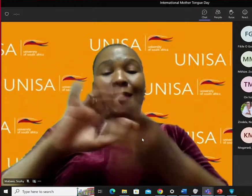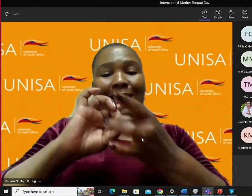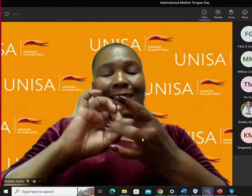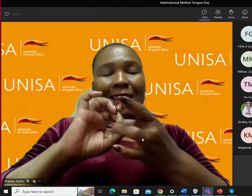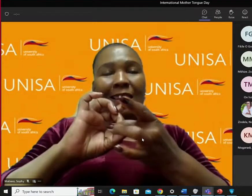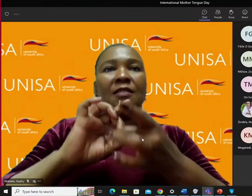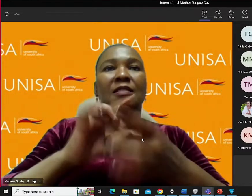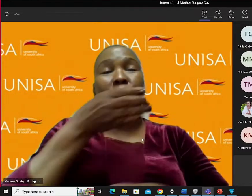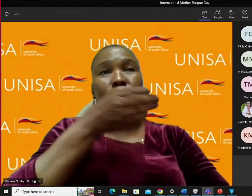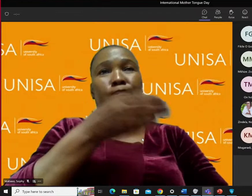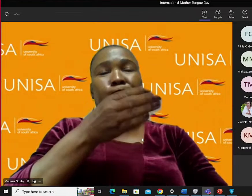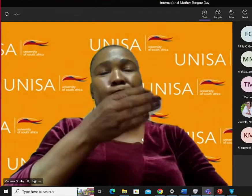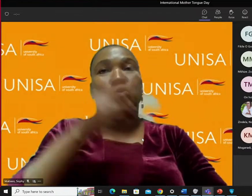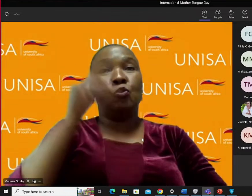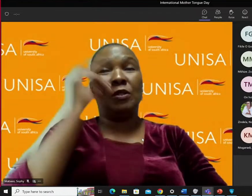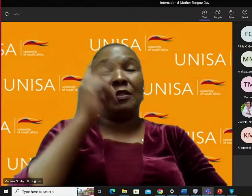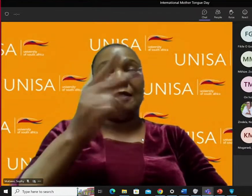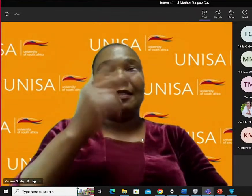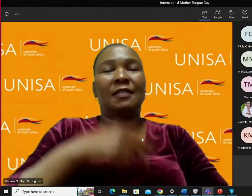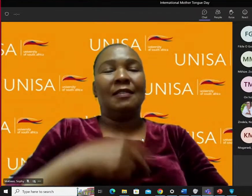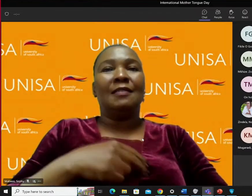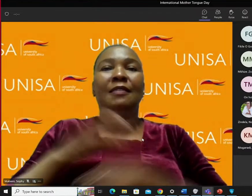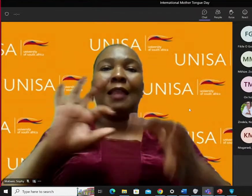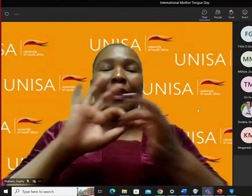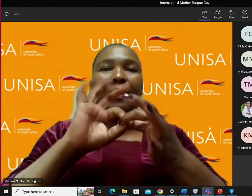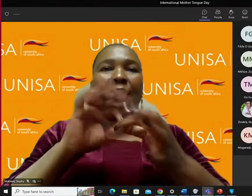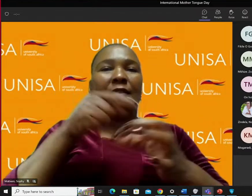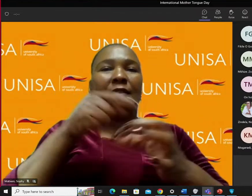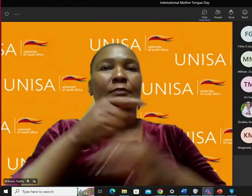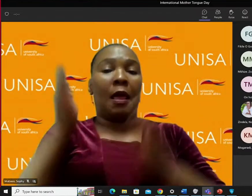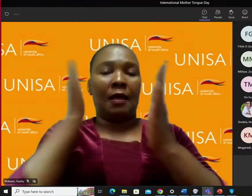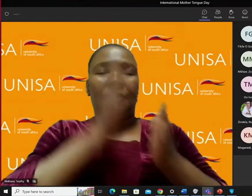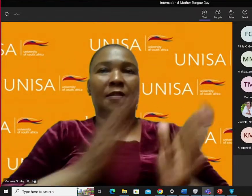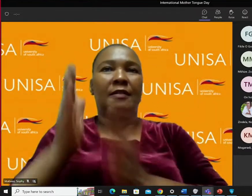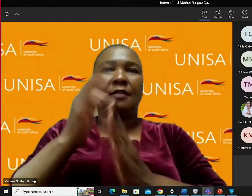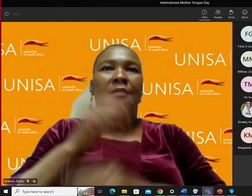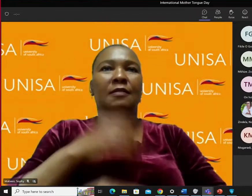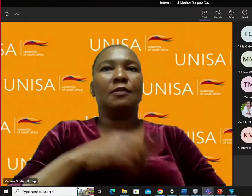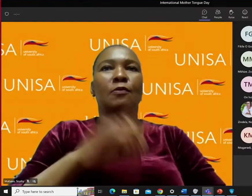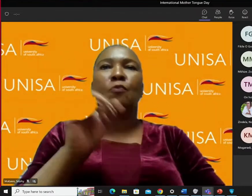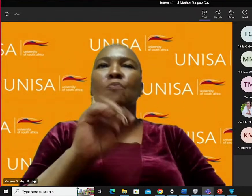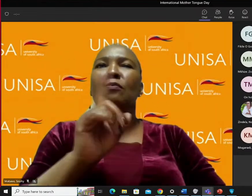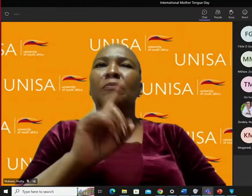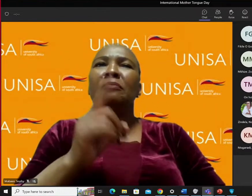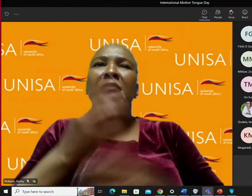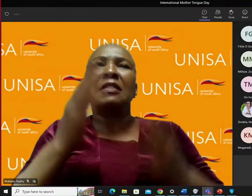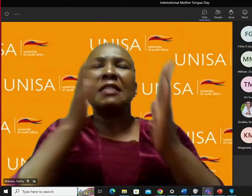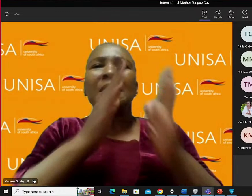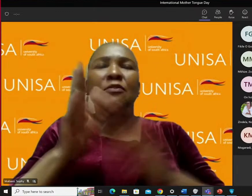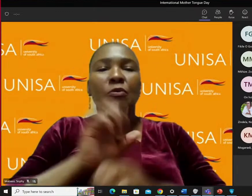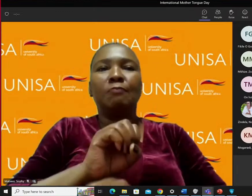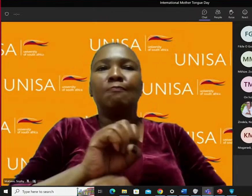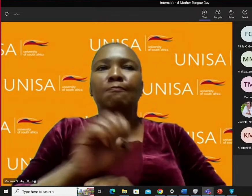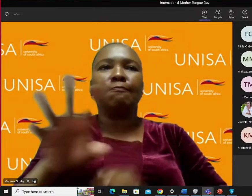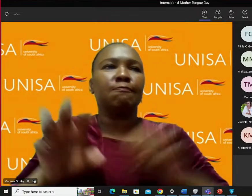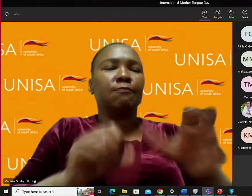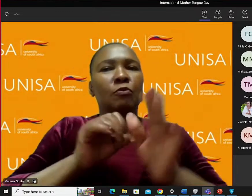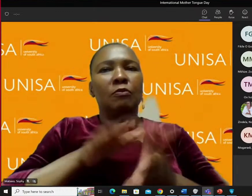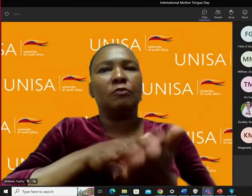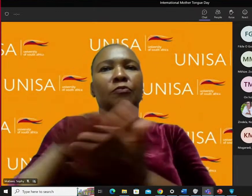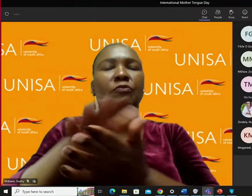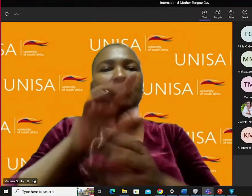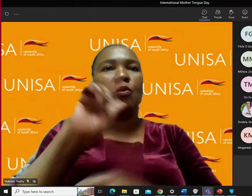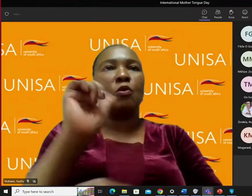slides, and you'll be able to access that once the slides are sent to everybody, but also a simple Google search